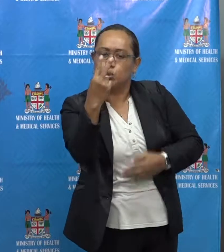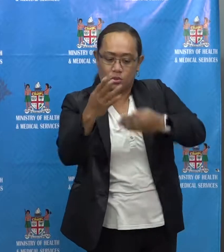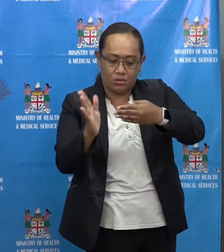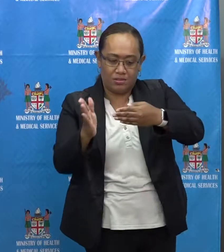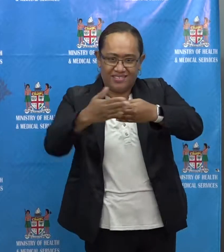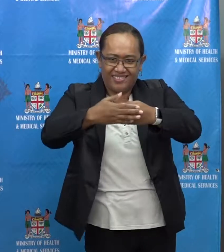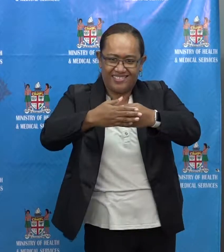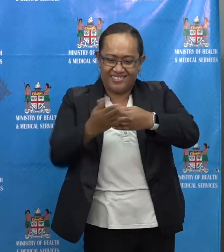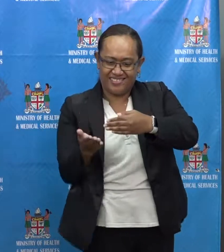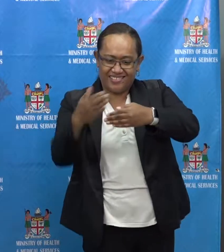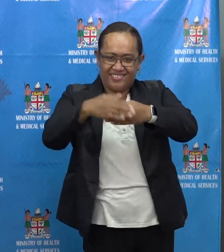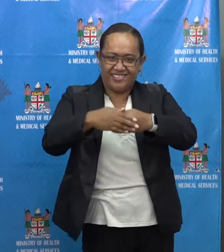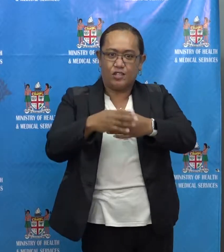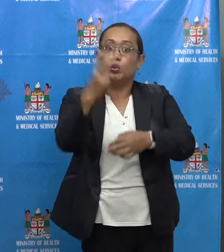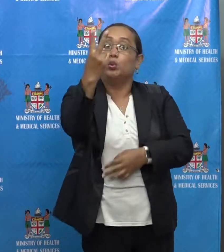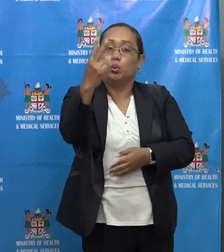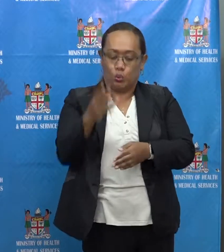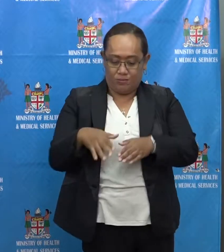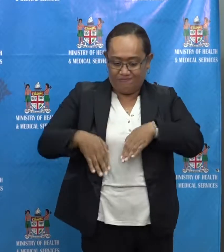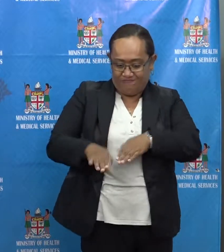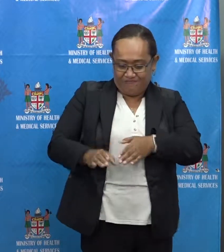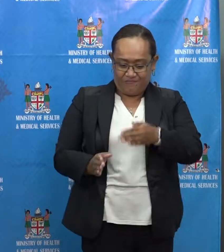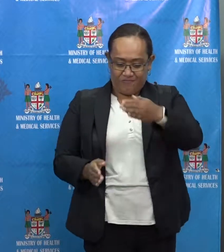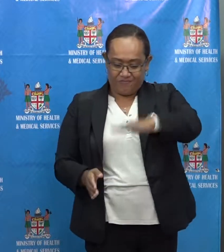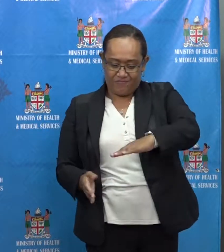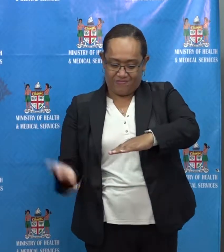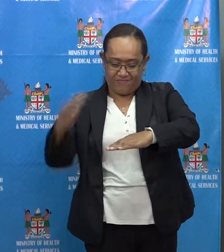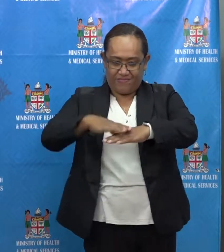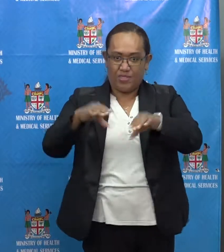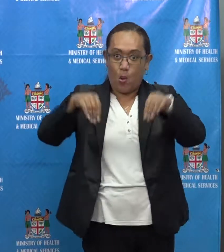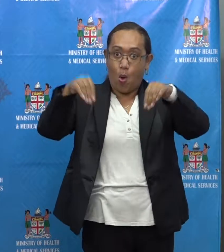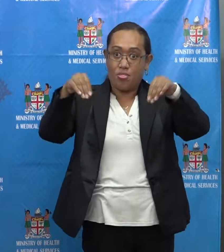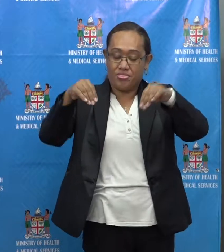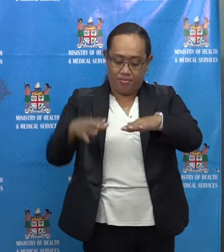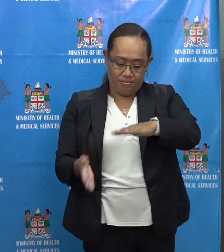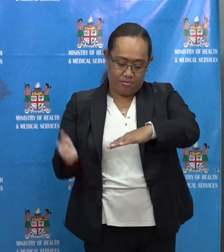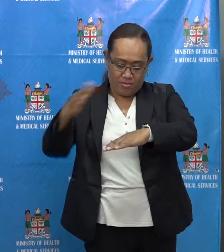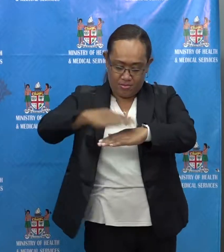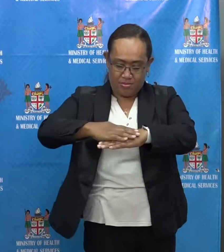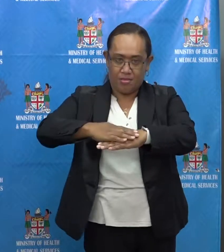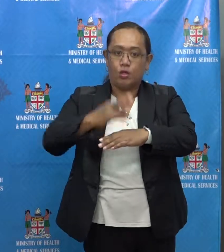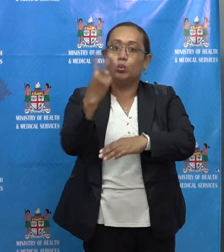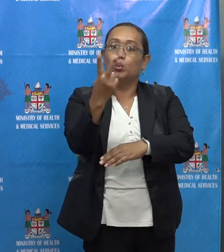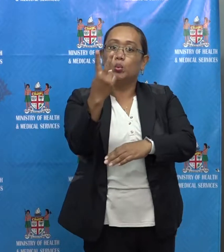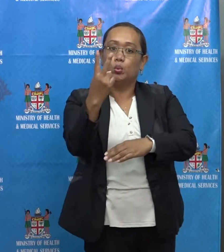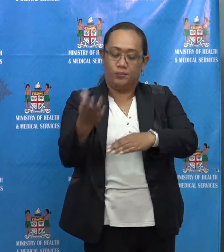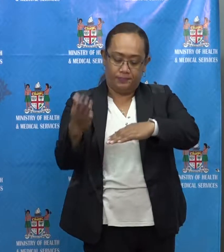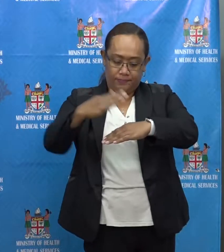cloth for these masks to offer protection.